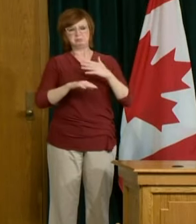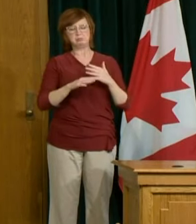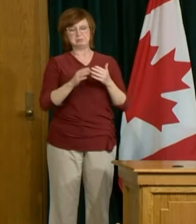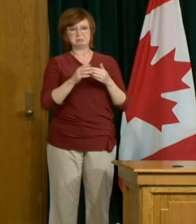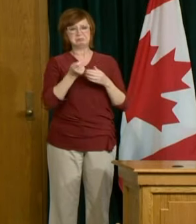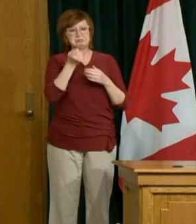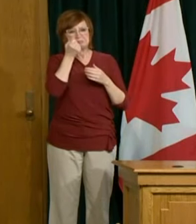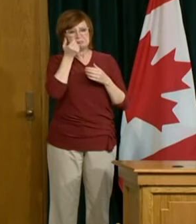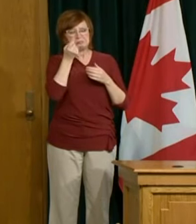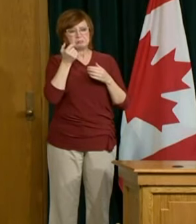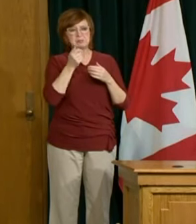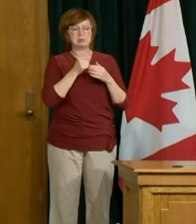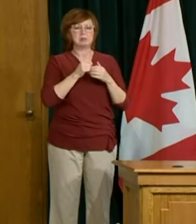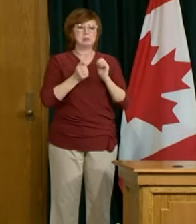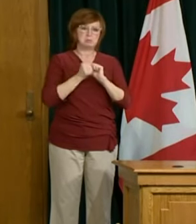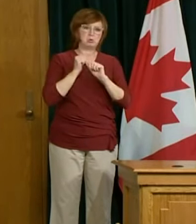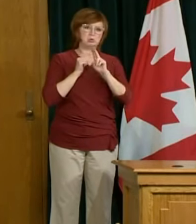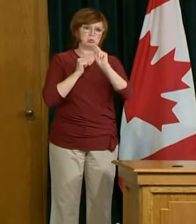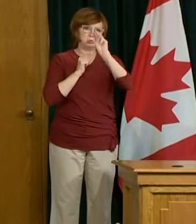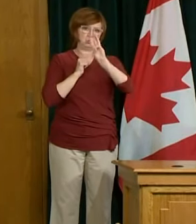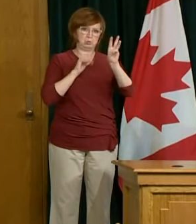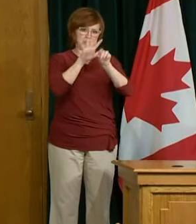the northwest primarily, there's